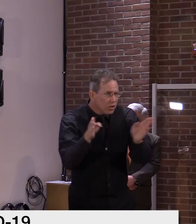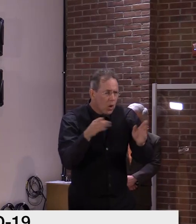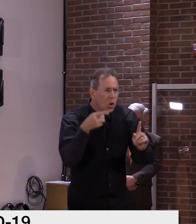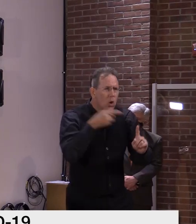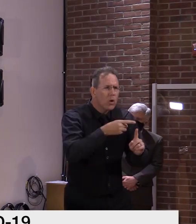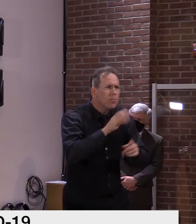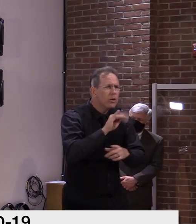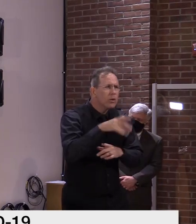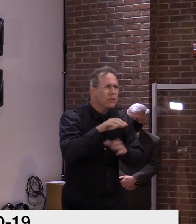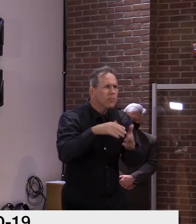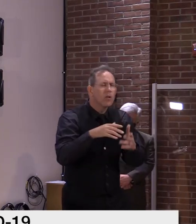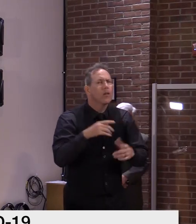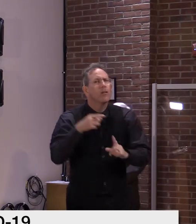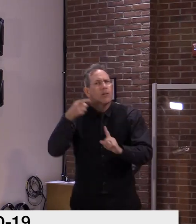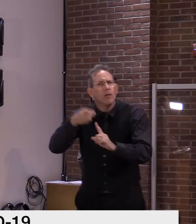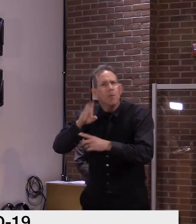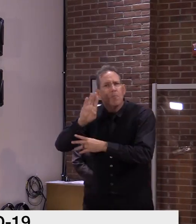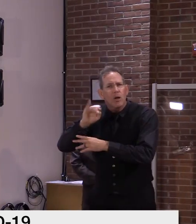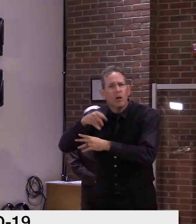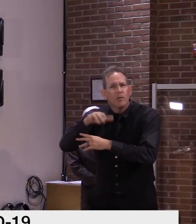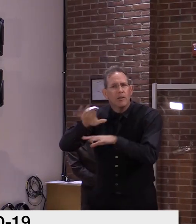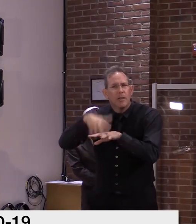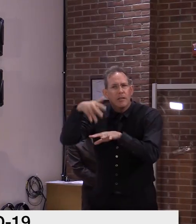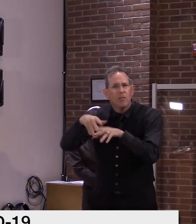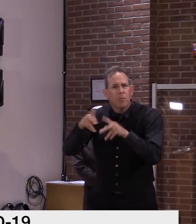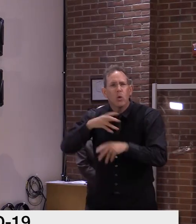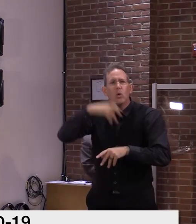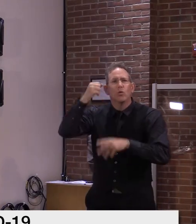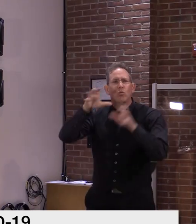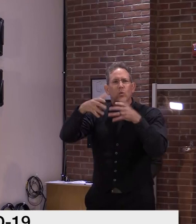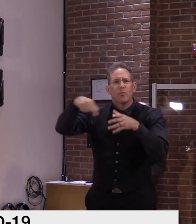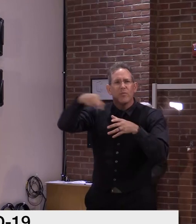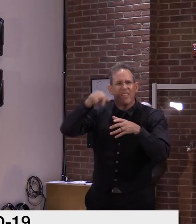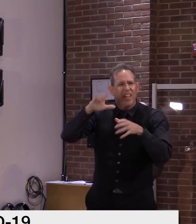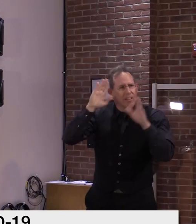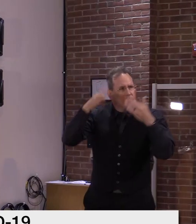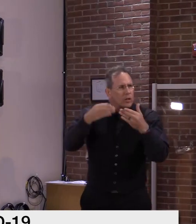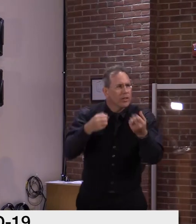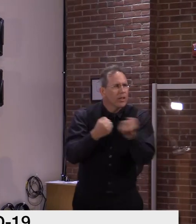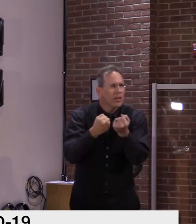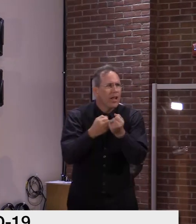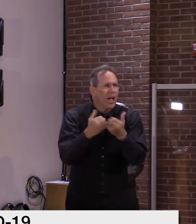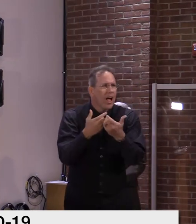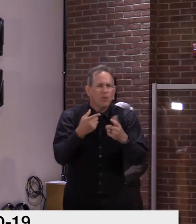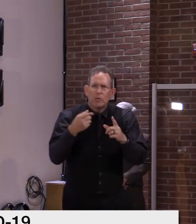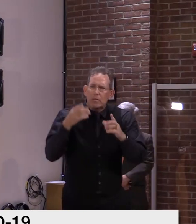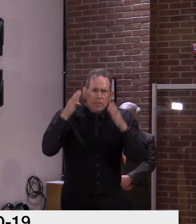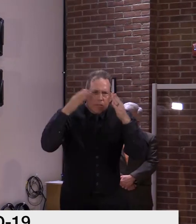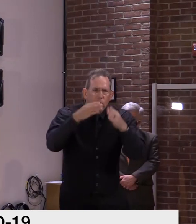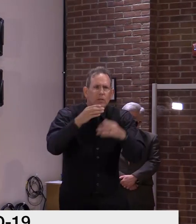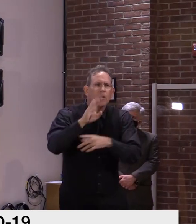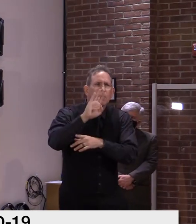older Vermonters, yeah. Yes. I know that the state held clinics kind of targeted toward that,